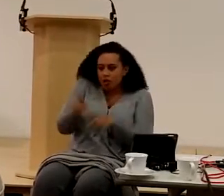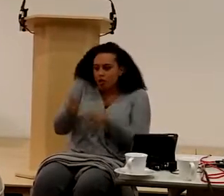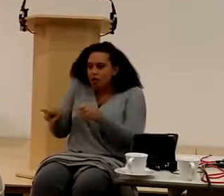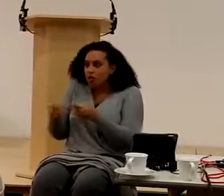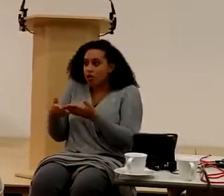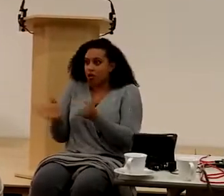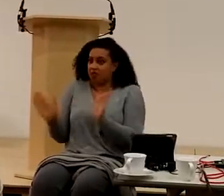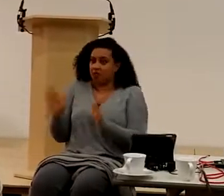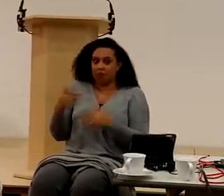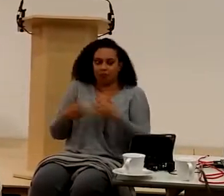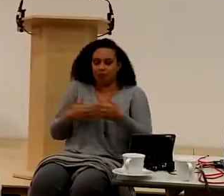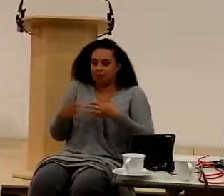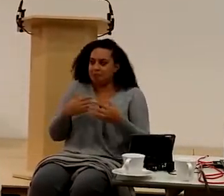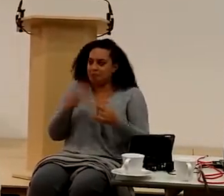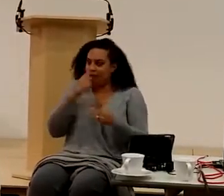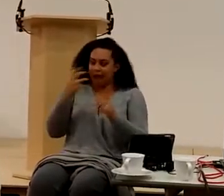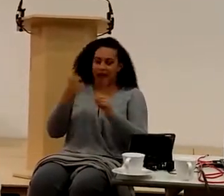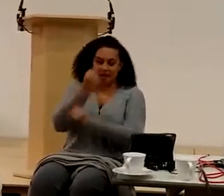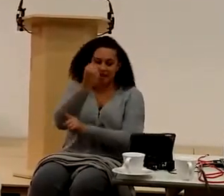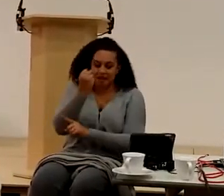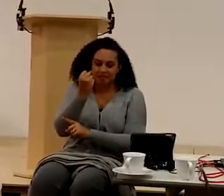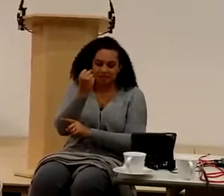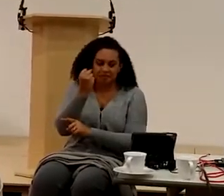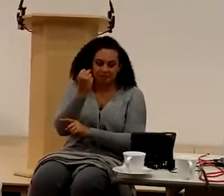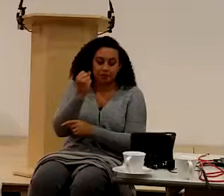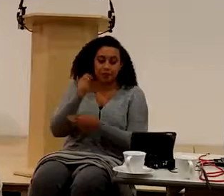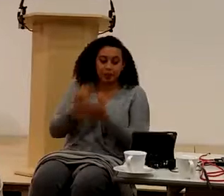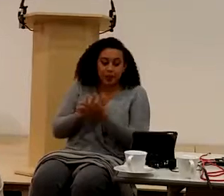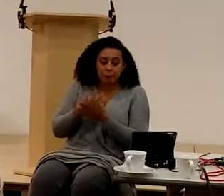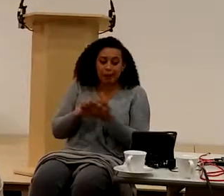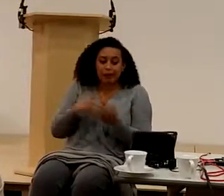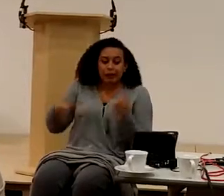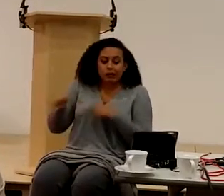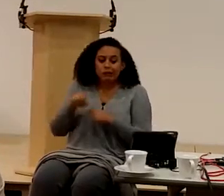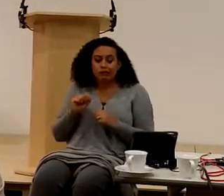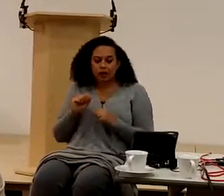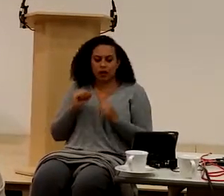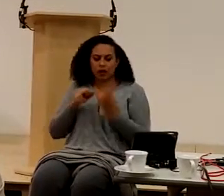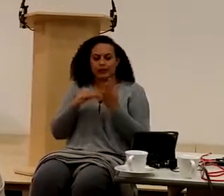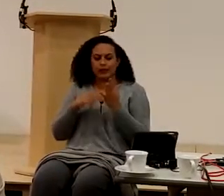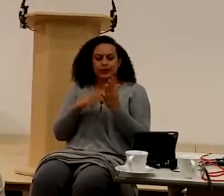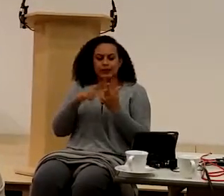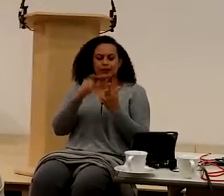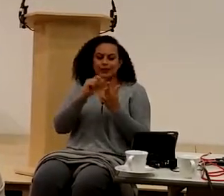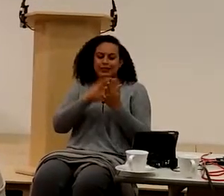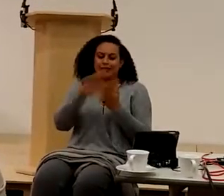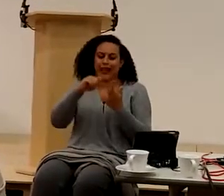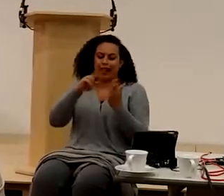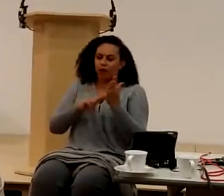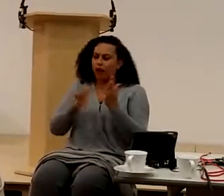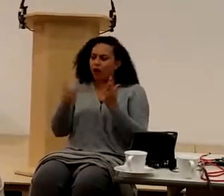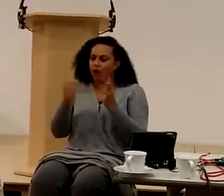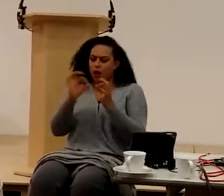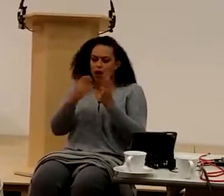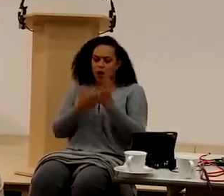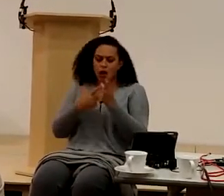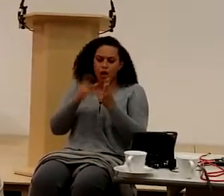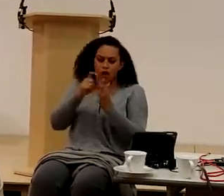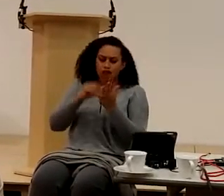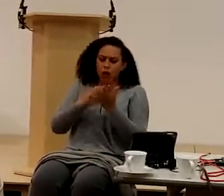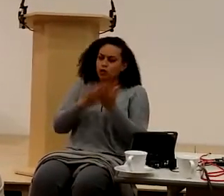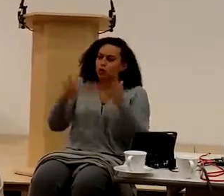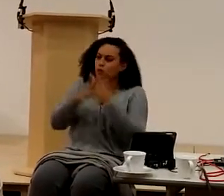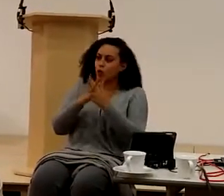conservative thinking disabled activists like Stephen